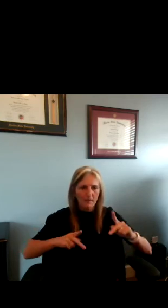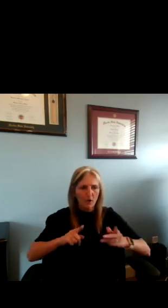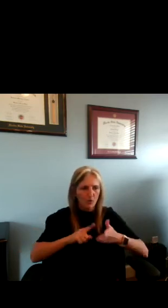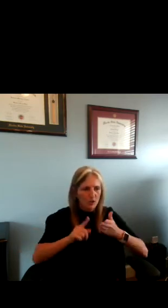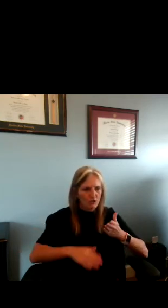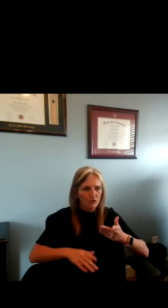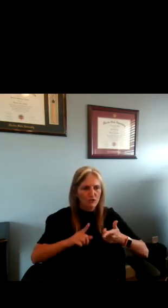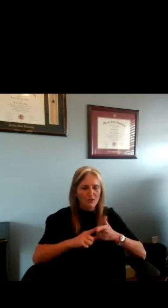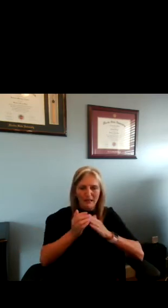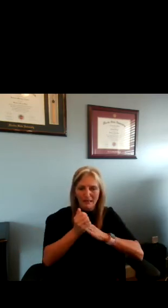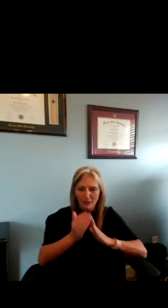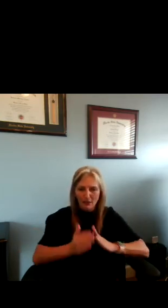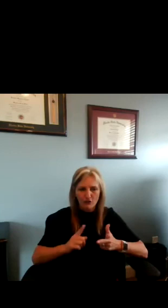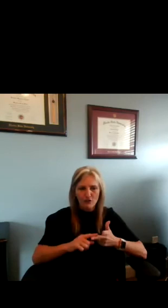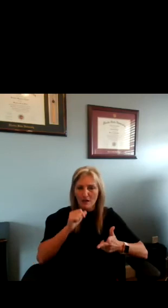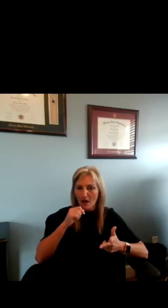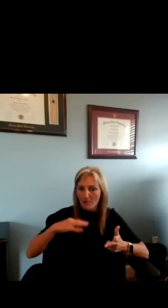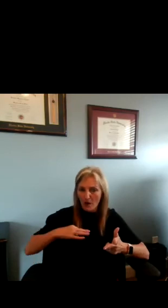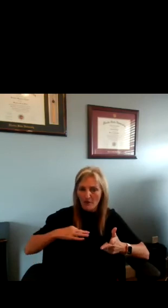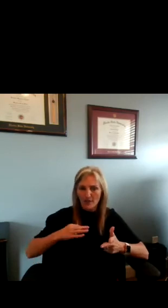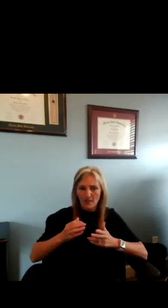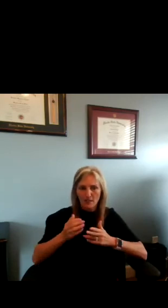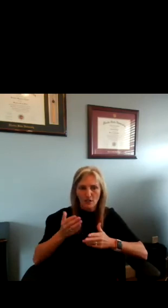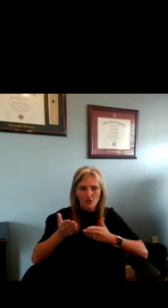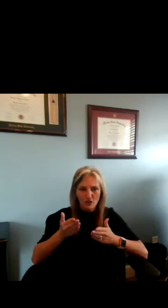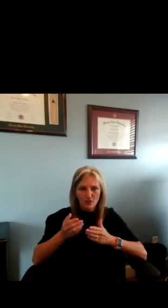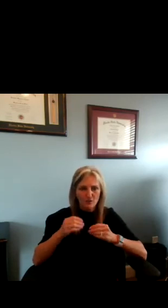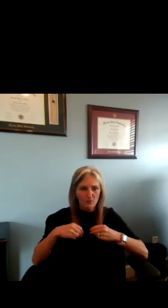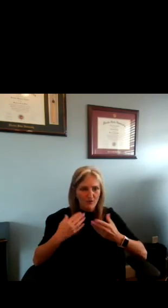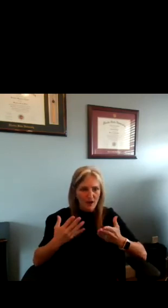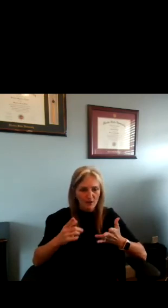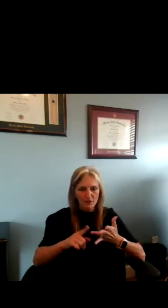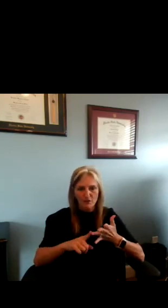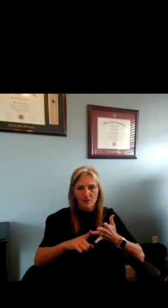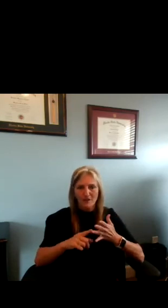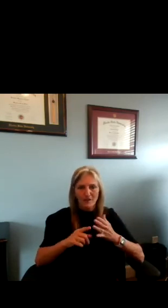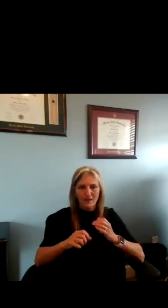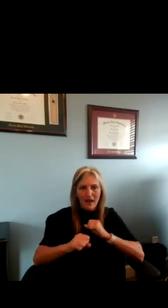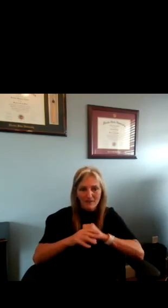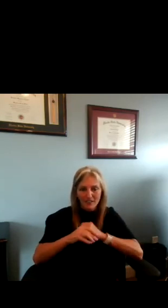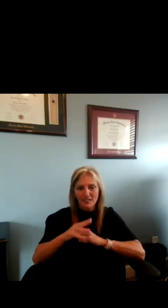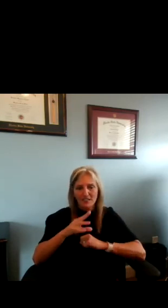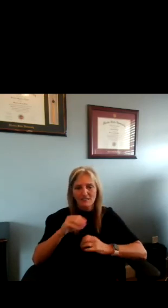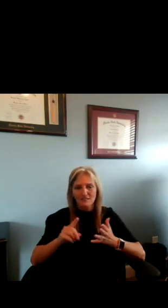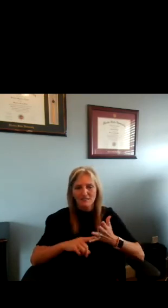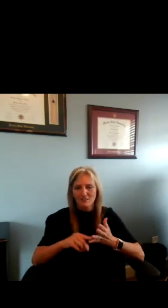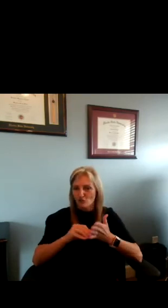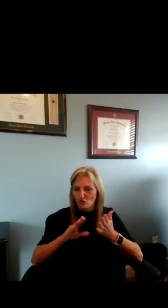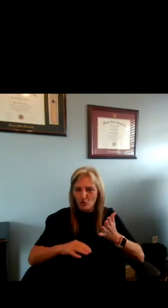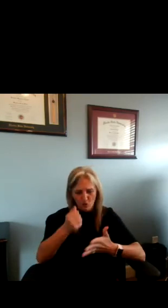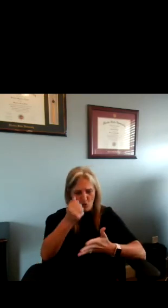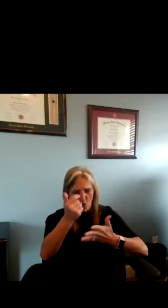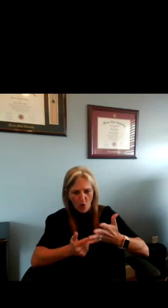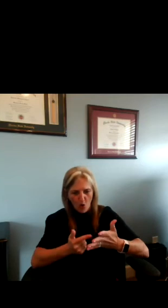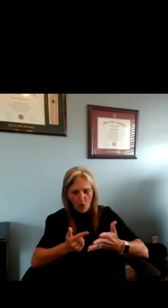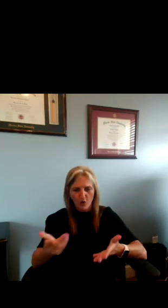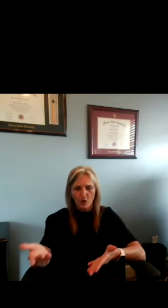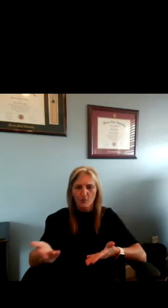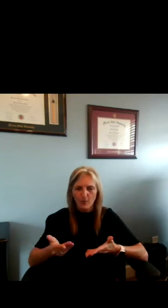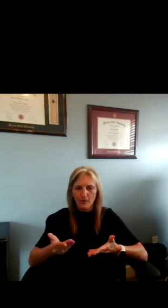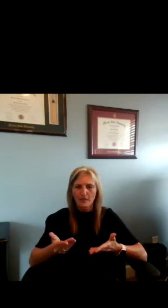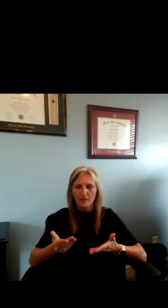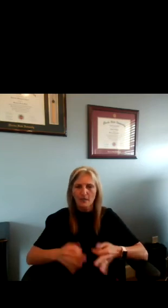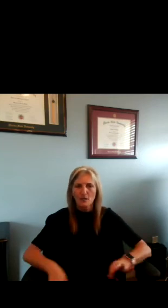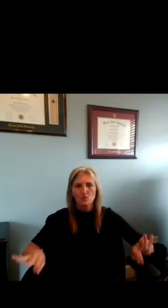corrections leaders, nonprofit service providers, advocates, and students. And you all bring these different, but I think